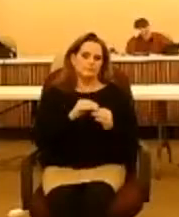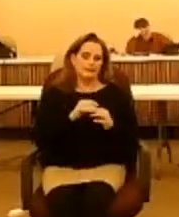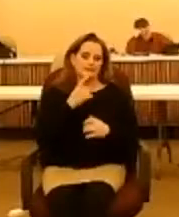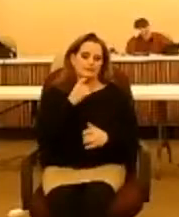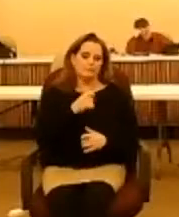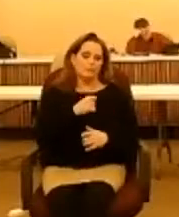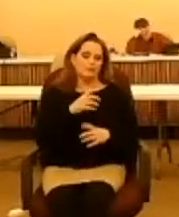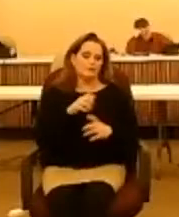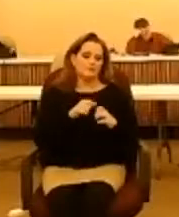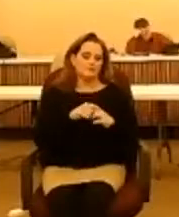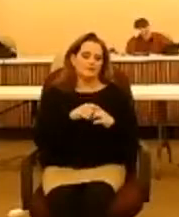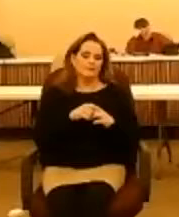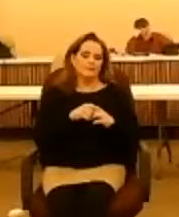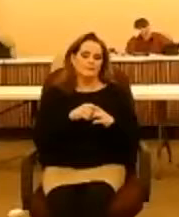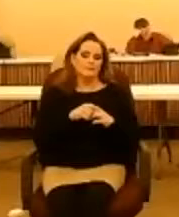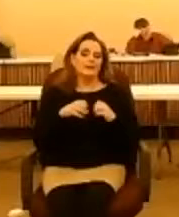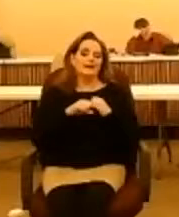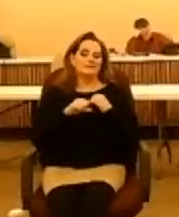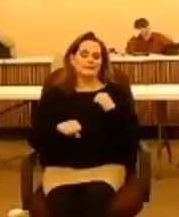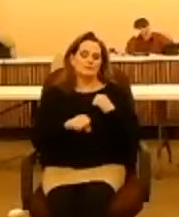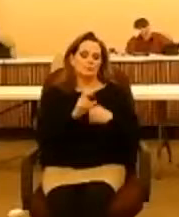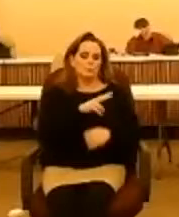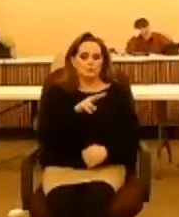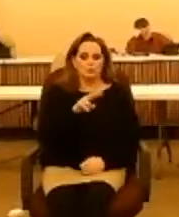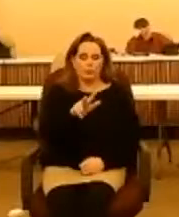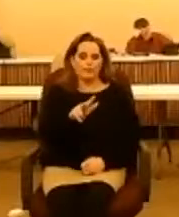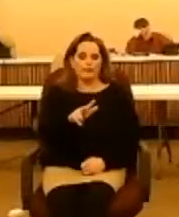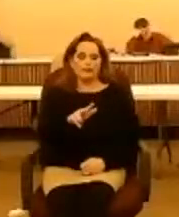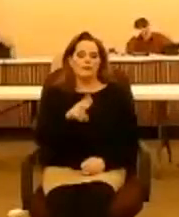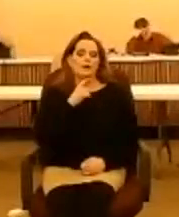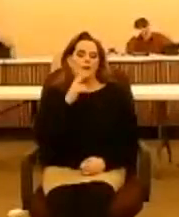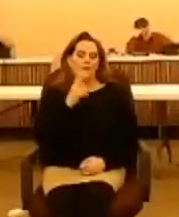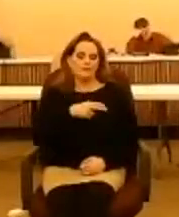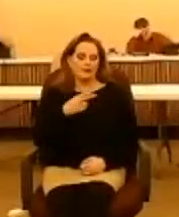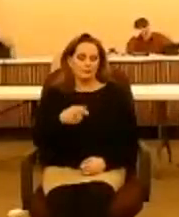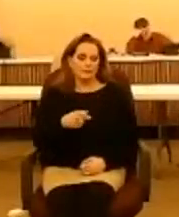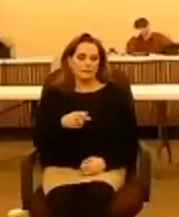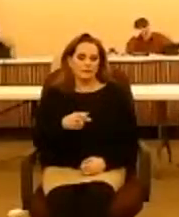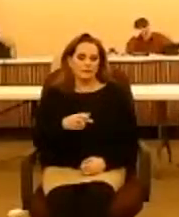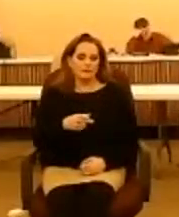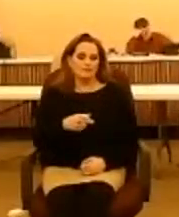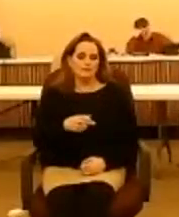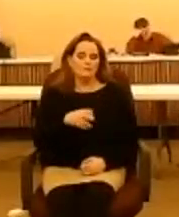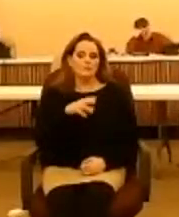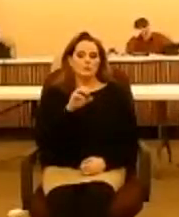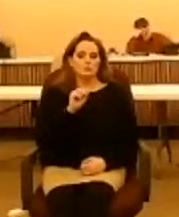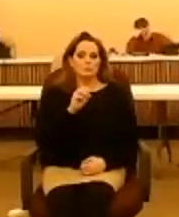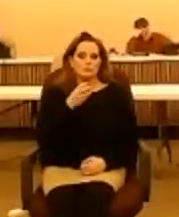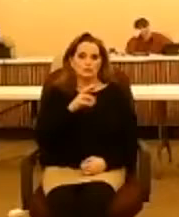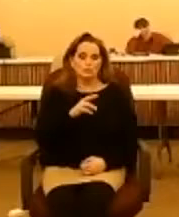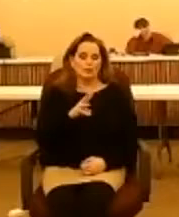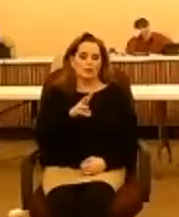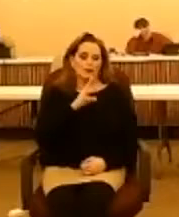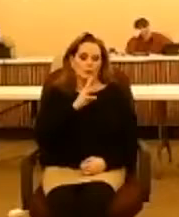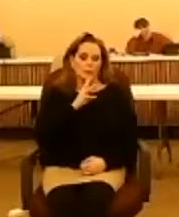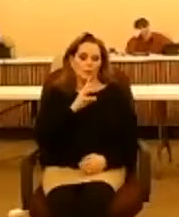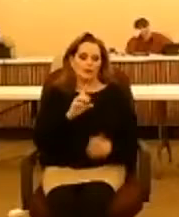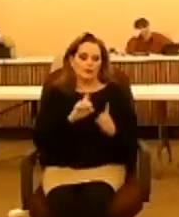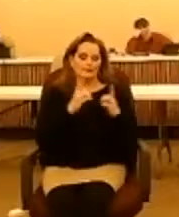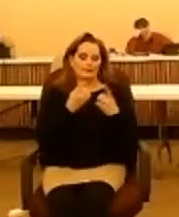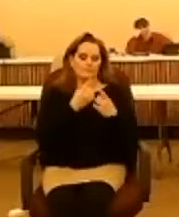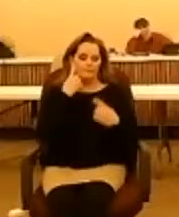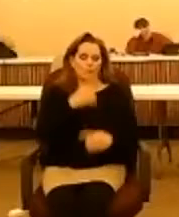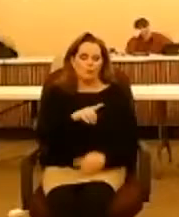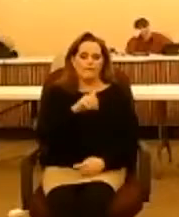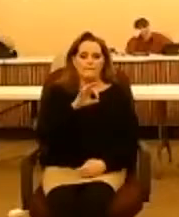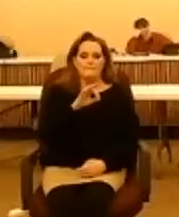of extension number 223 of the Henrietta Sewer Water District 1 for Forest Hills